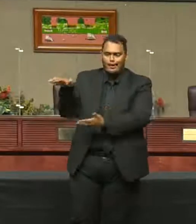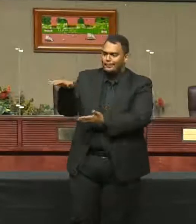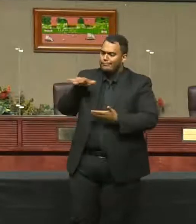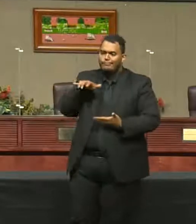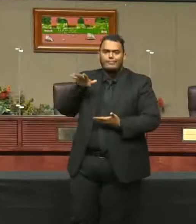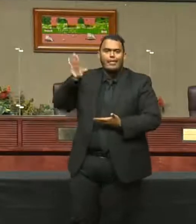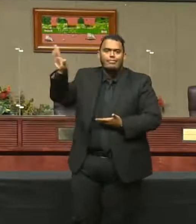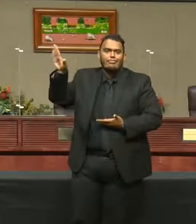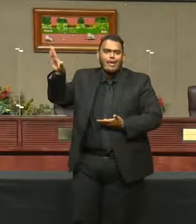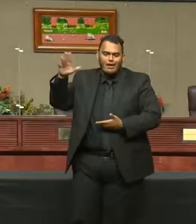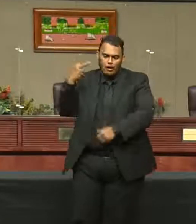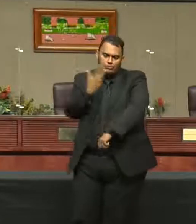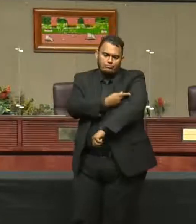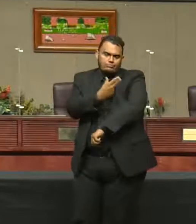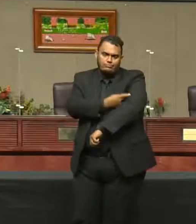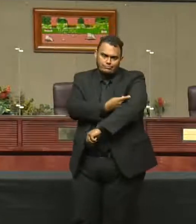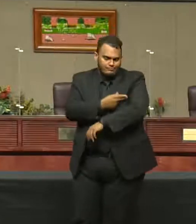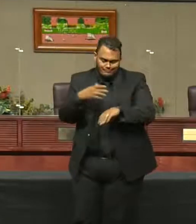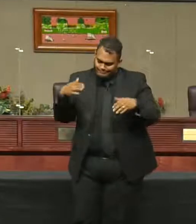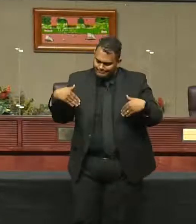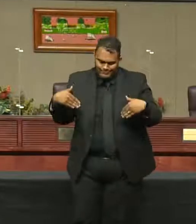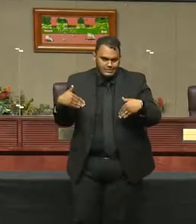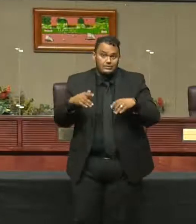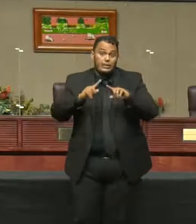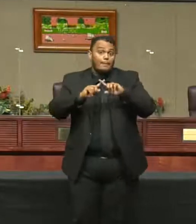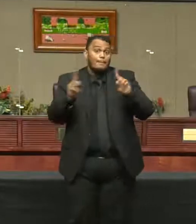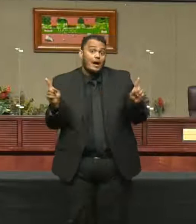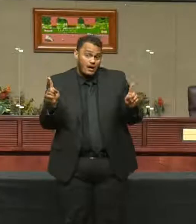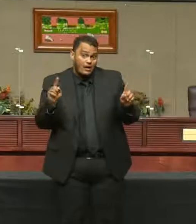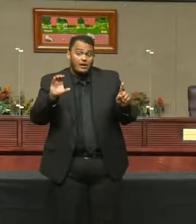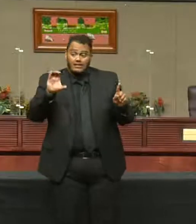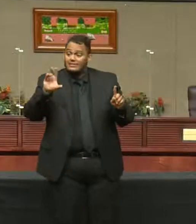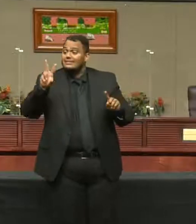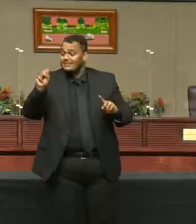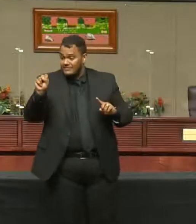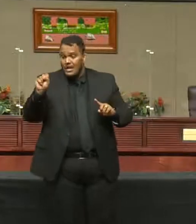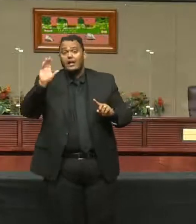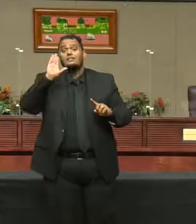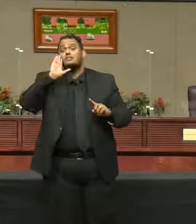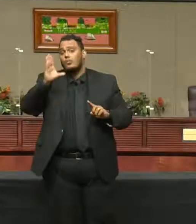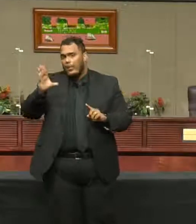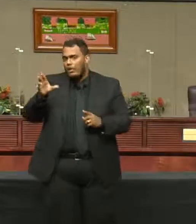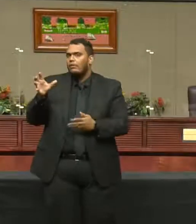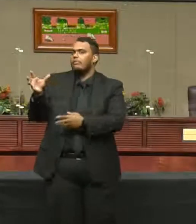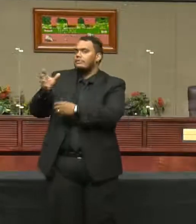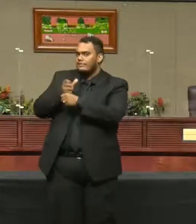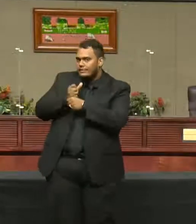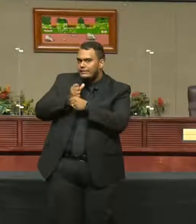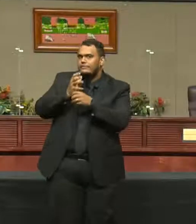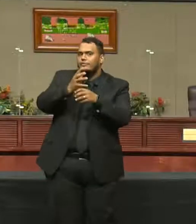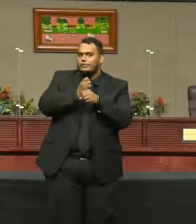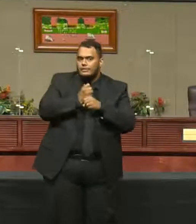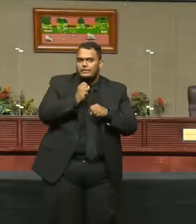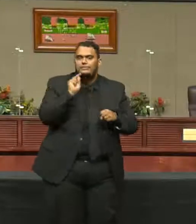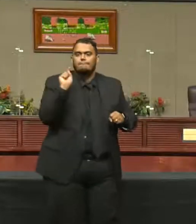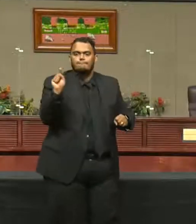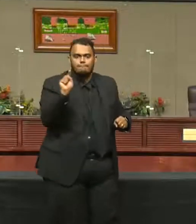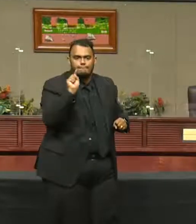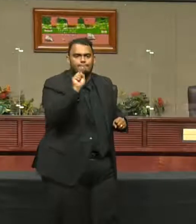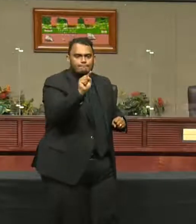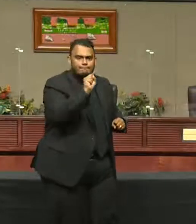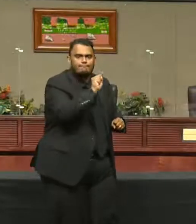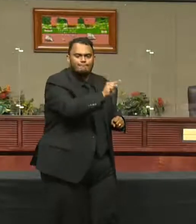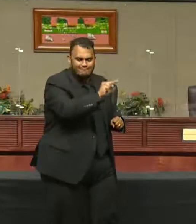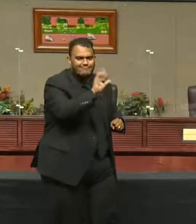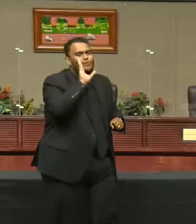as the CVSs continue to receive their supply, we should see other opportunities open up.